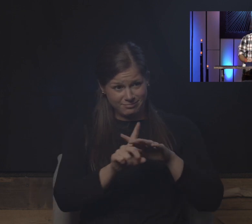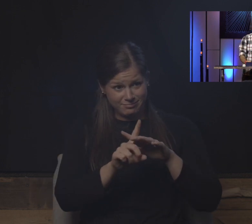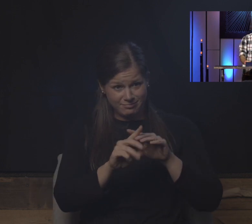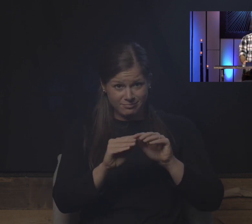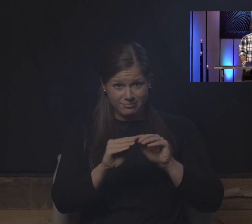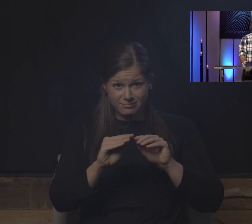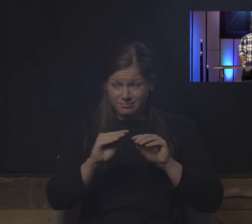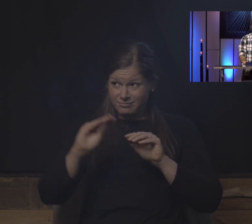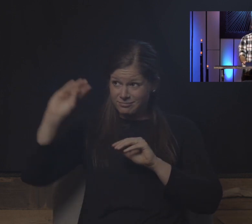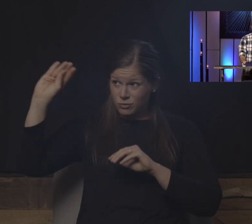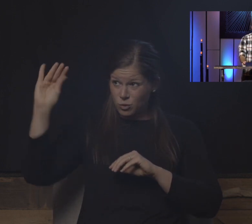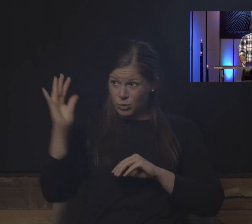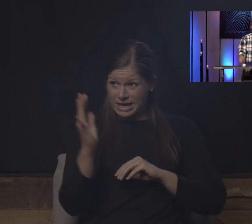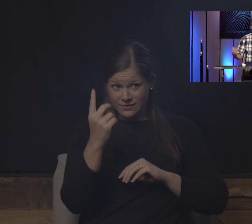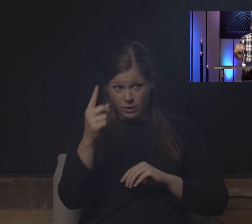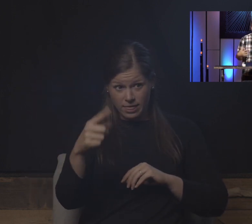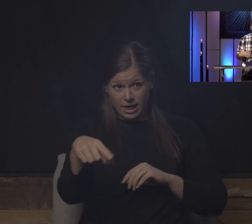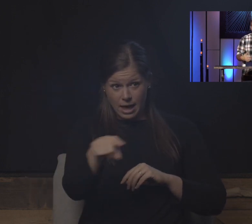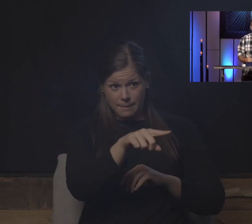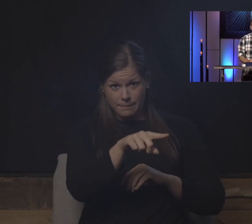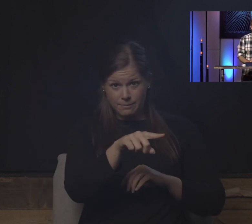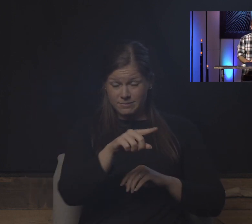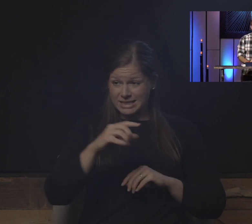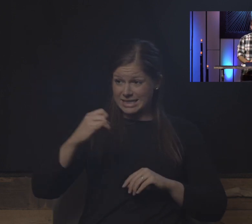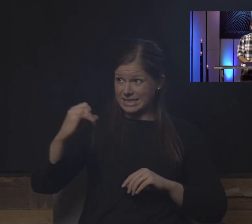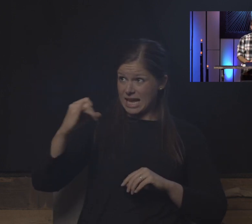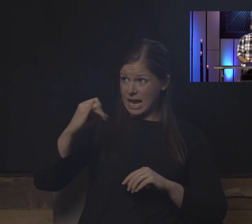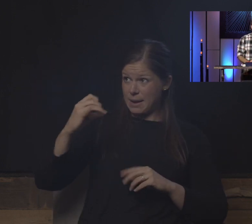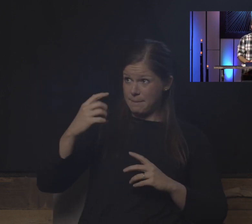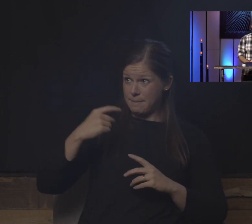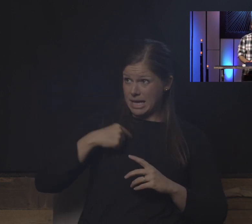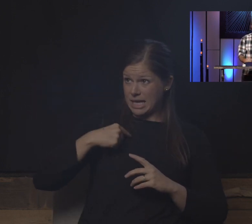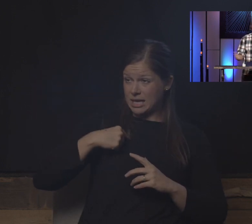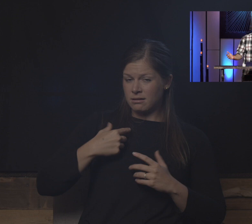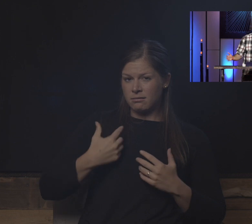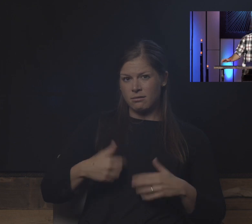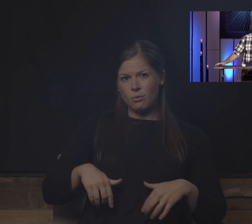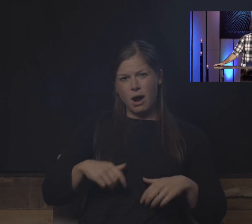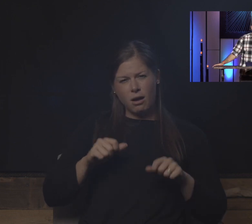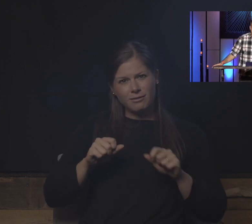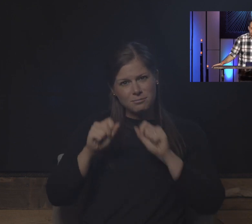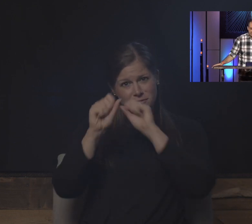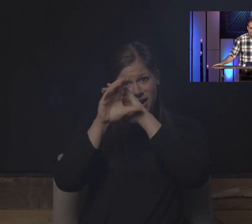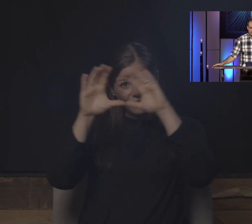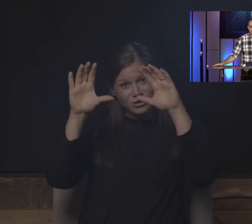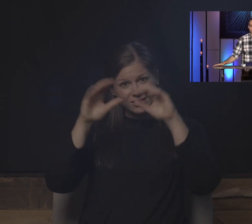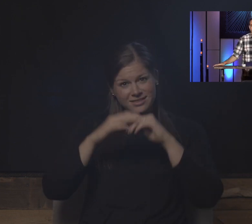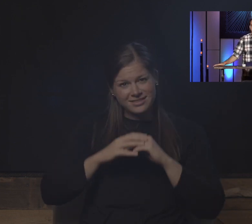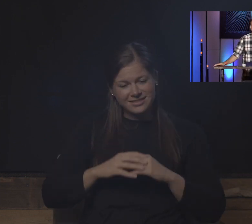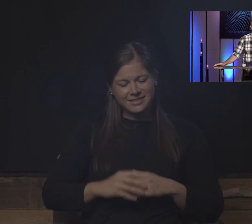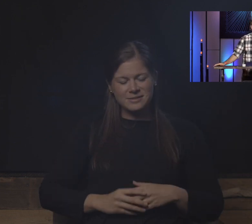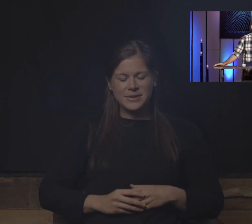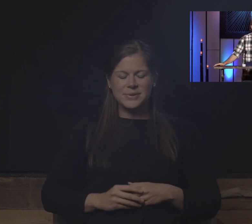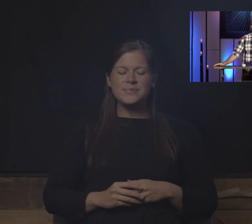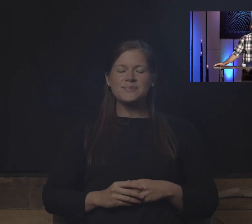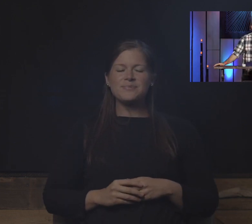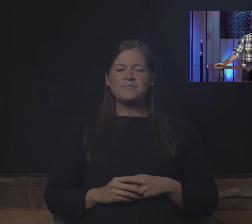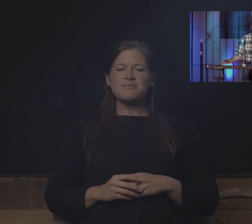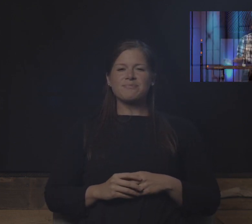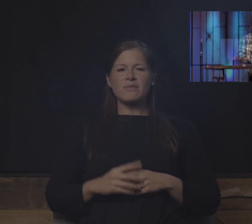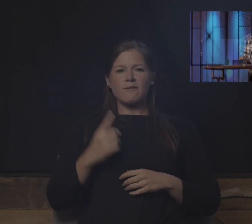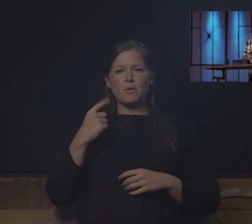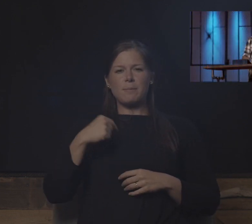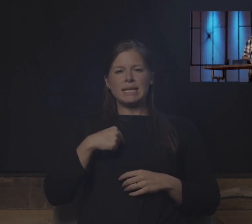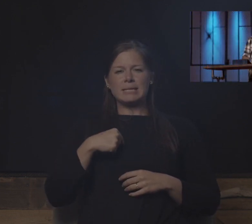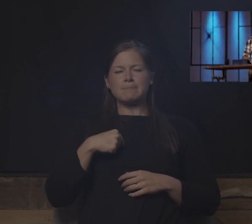to us. And this really hit home to me the night John MacArthur was on Larry King Live with Chad Allen.